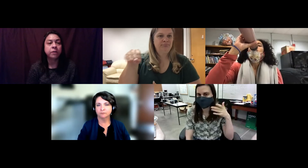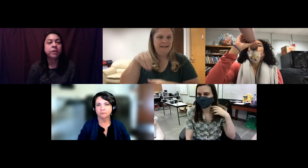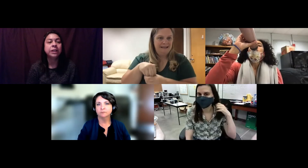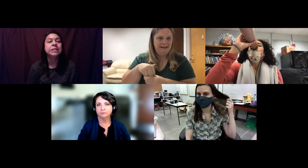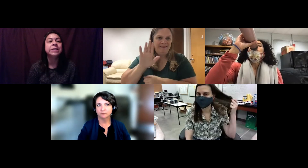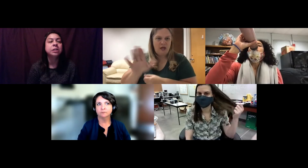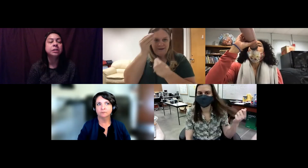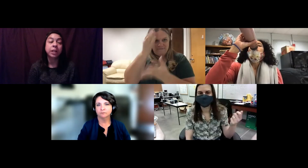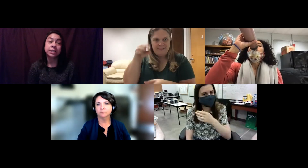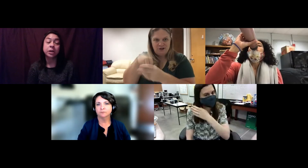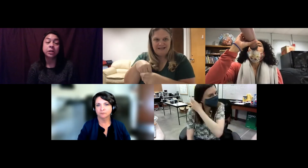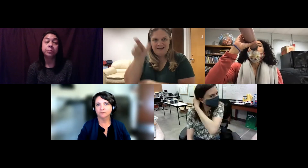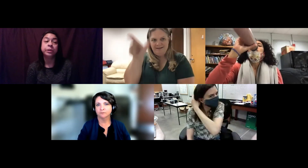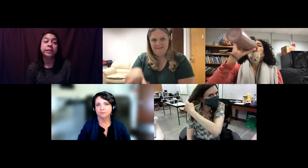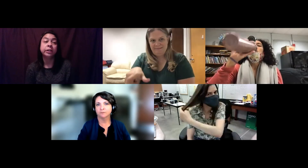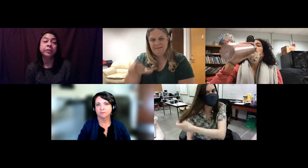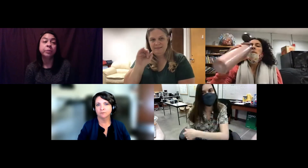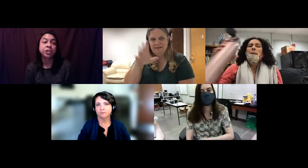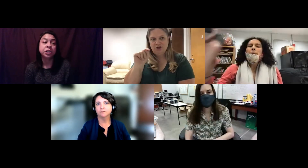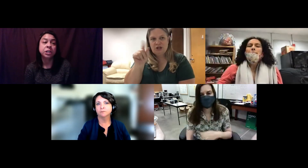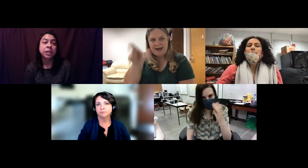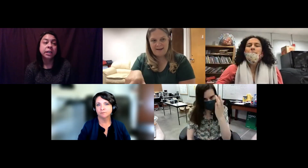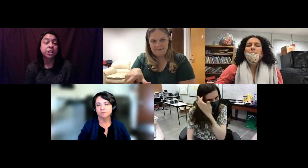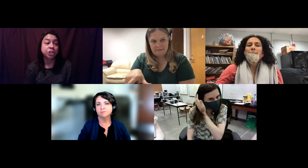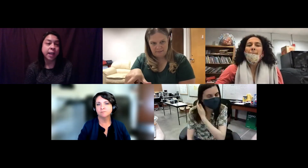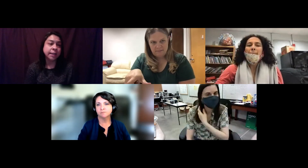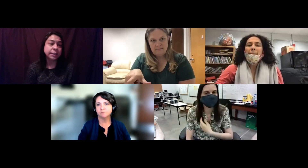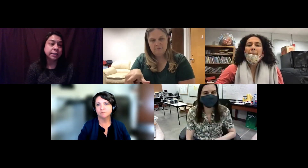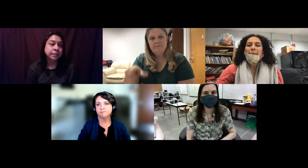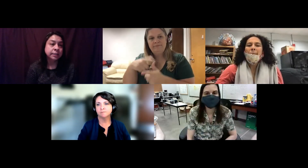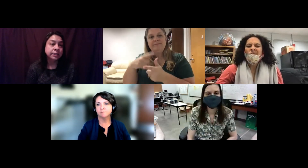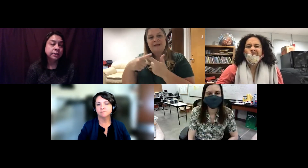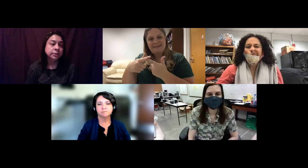to voluntarily put in their information in the chat.